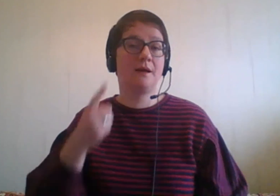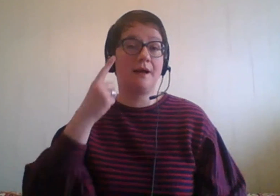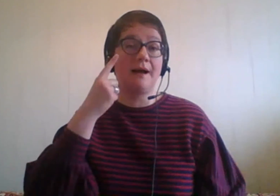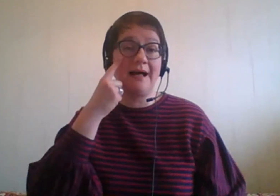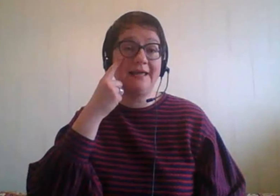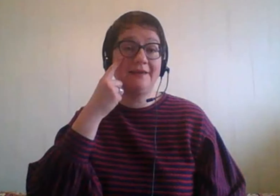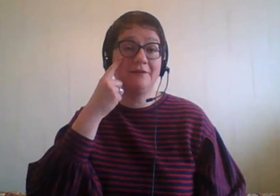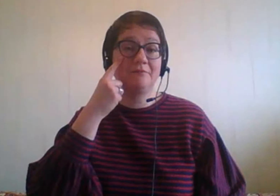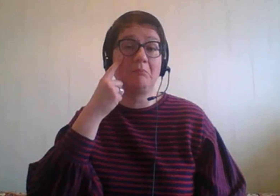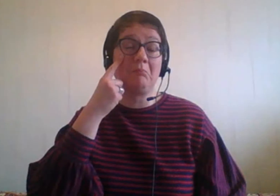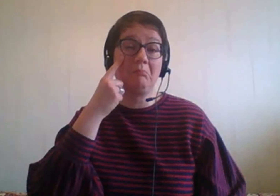I,